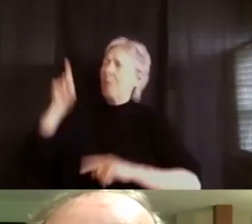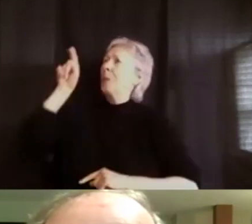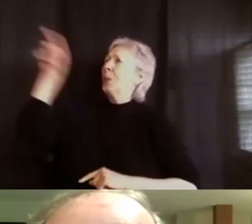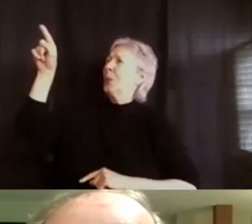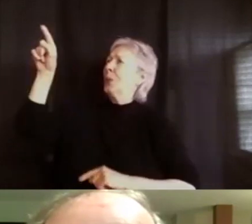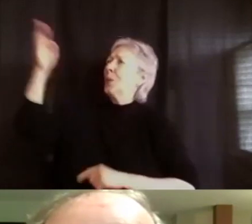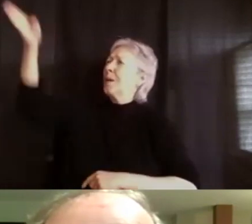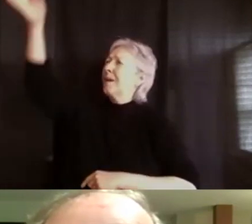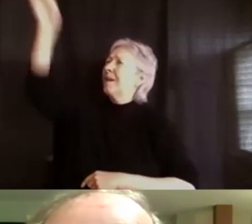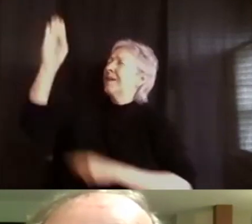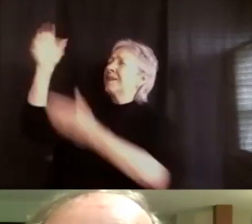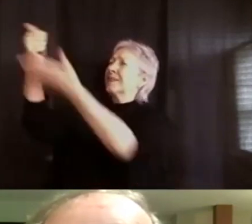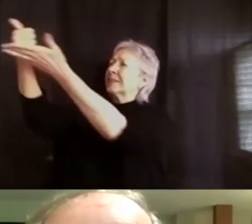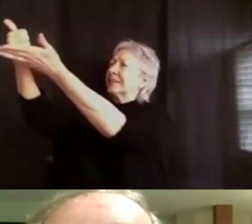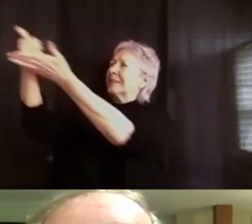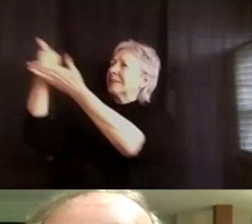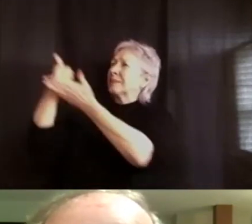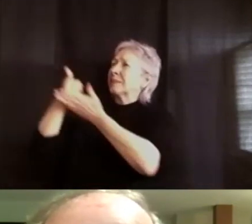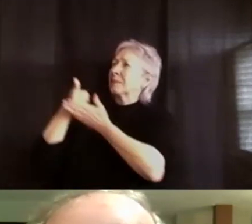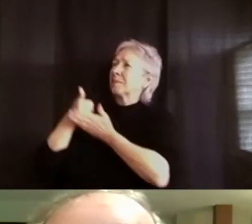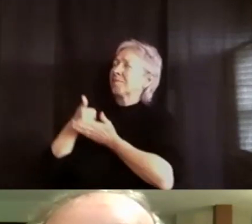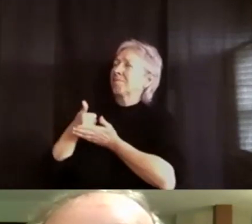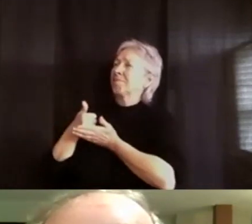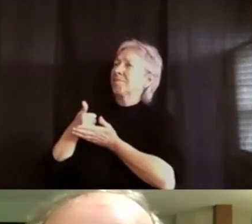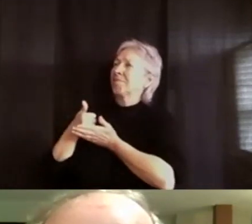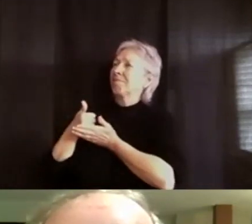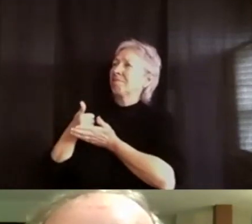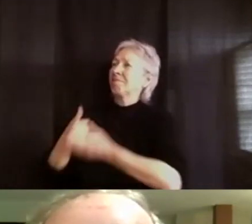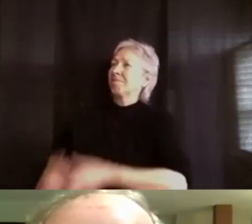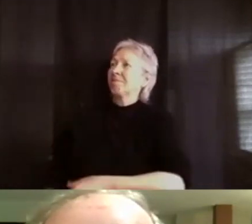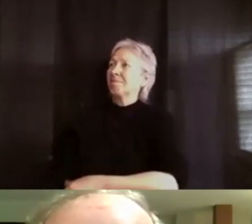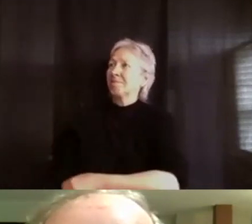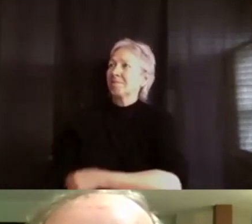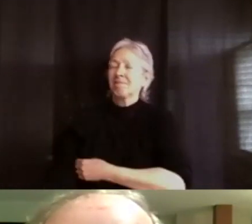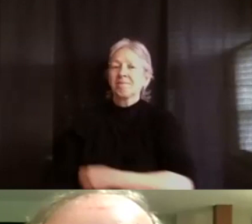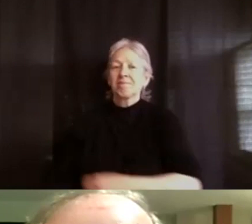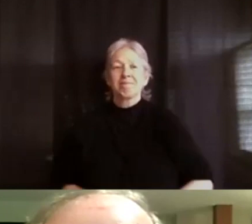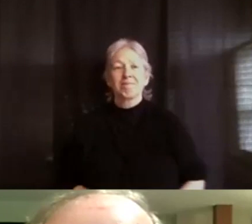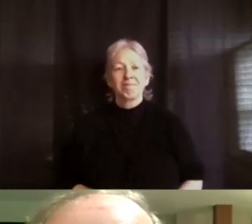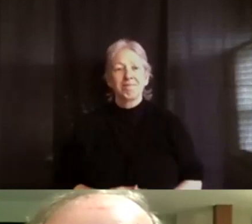your mercy, hear our prayer.